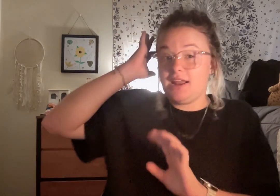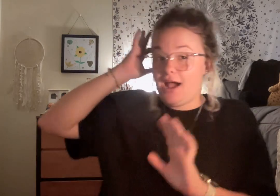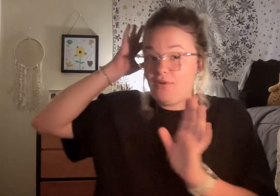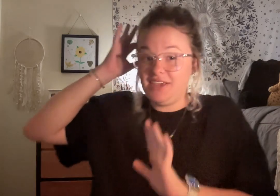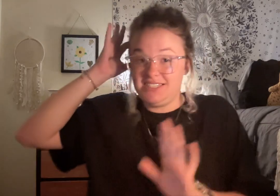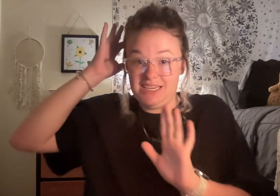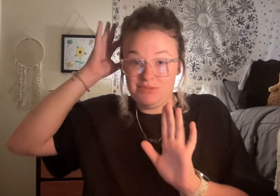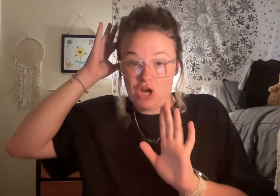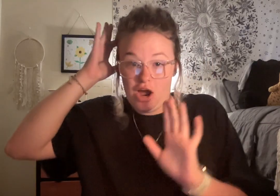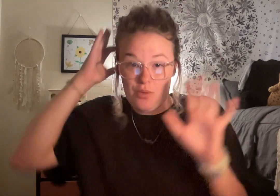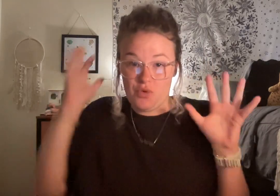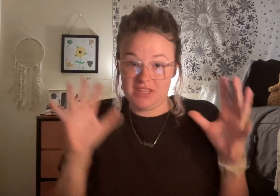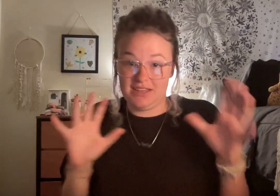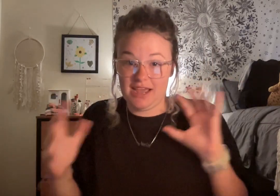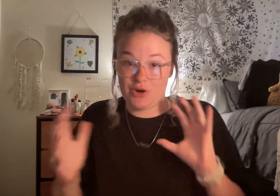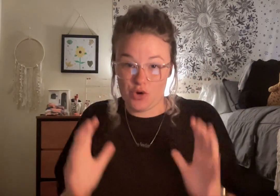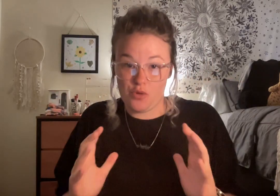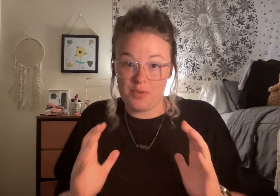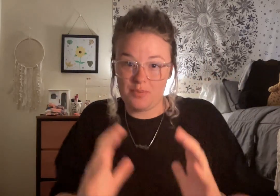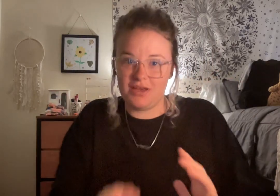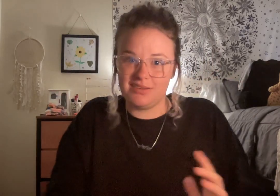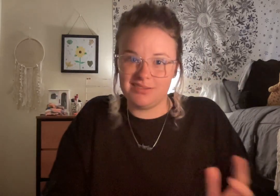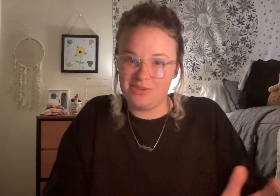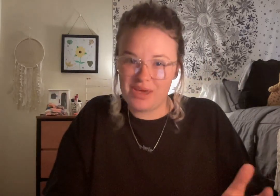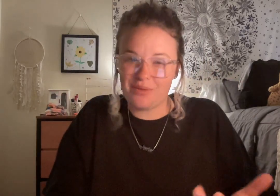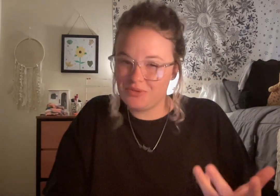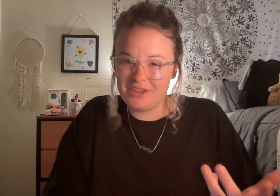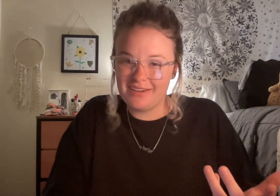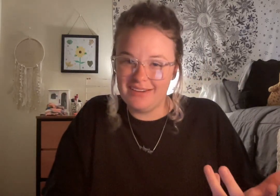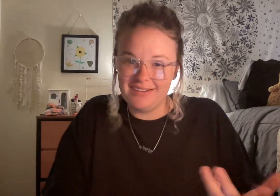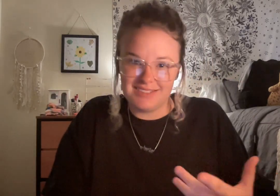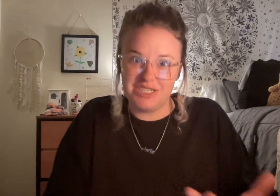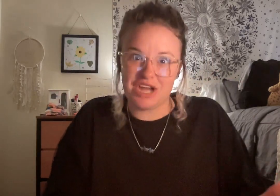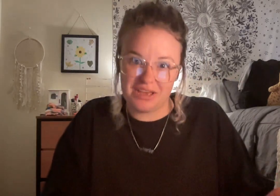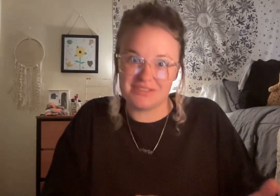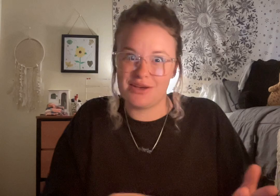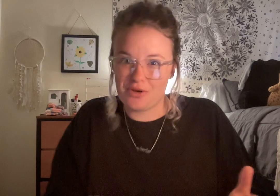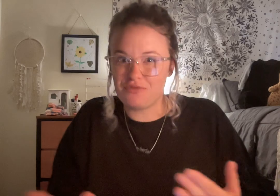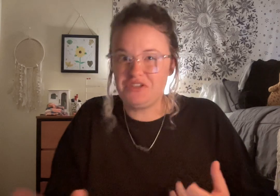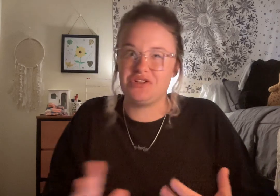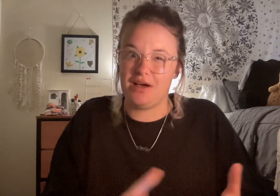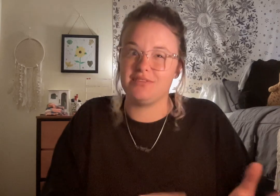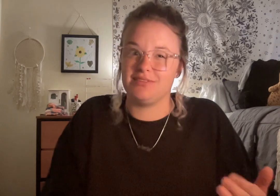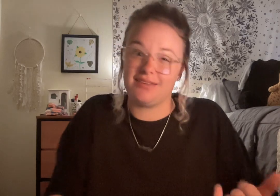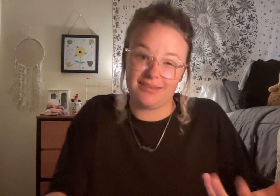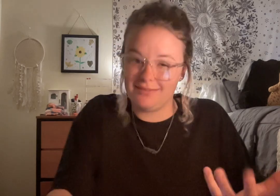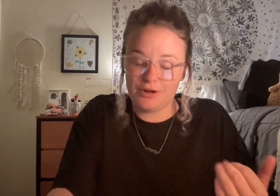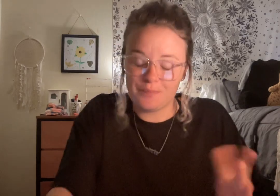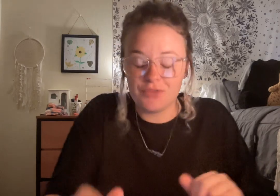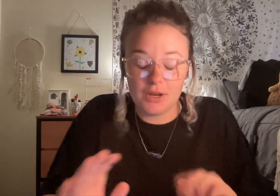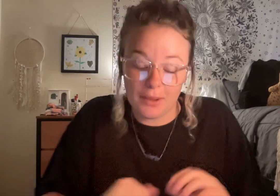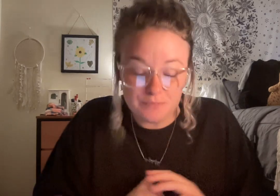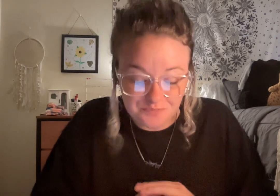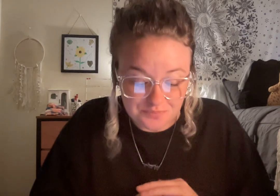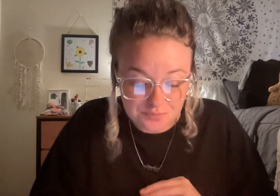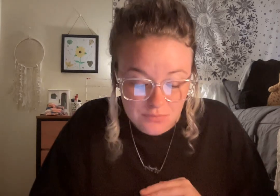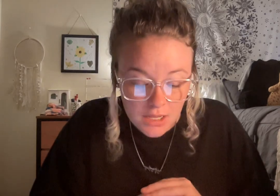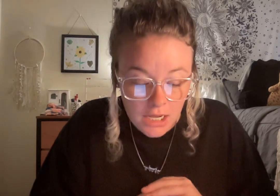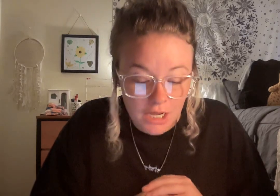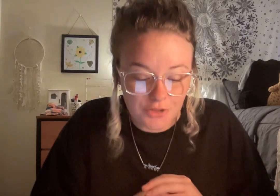how they team taught within that group, because you can't really teach ASL in a French class, and like, anyway. Three